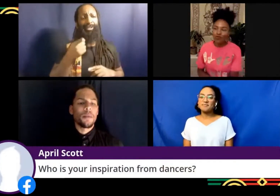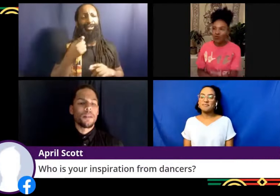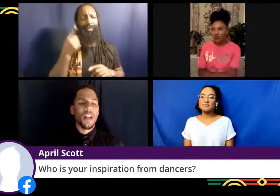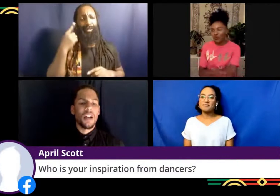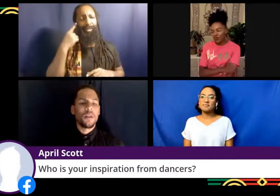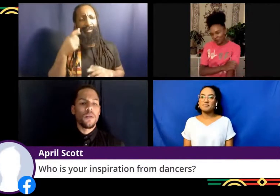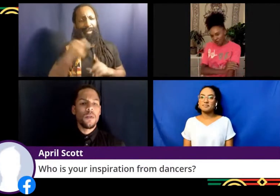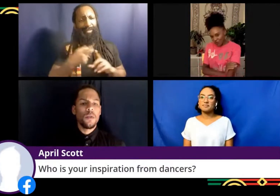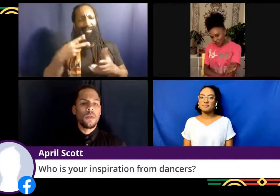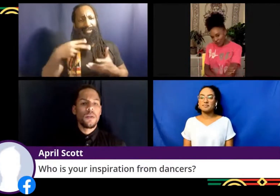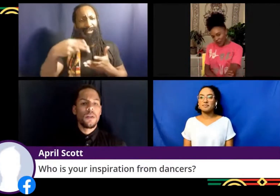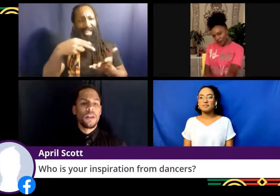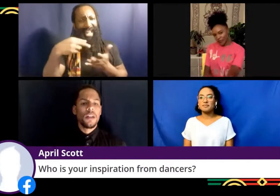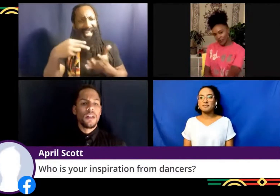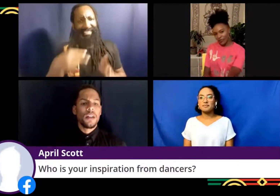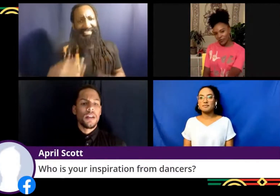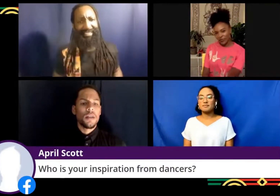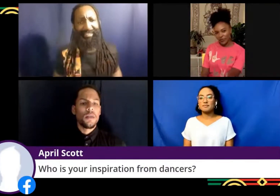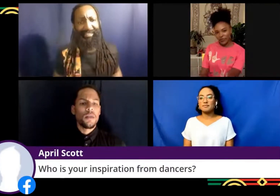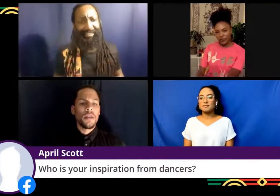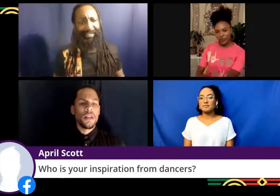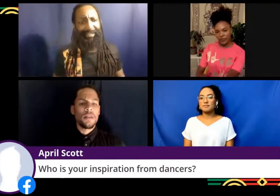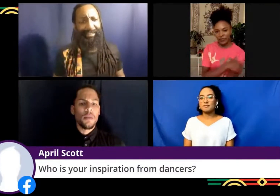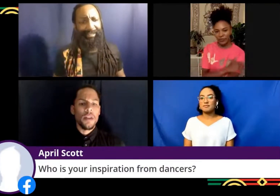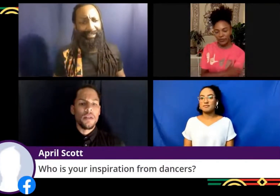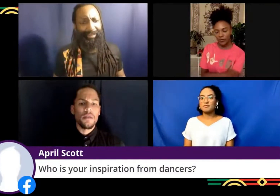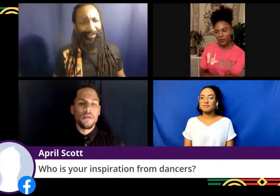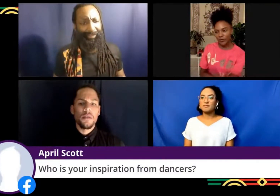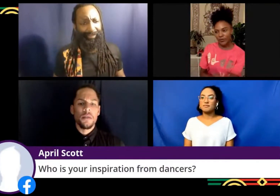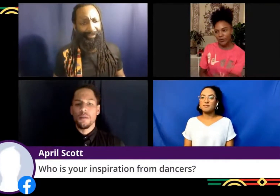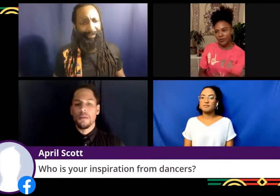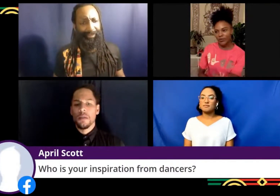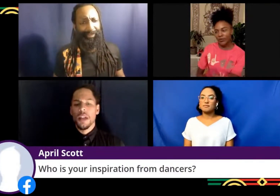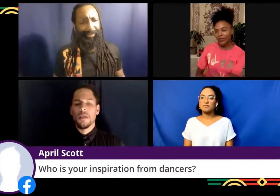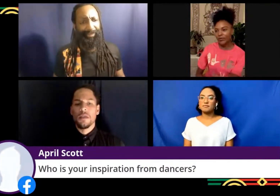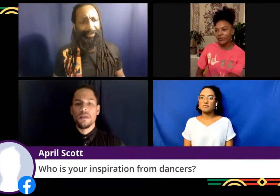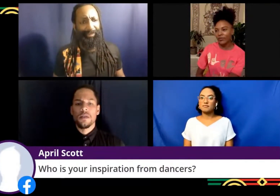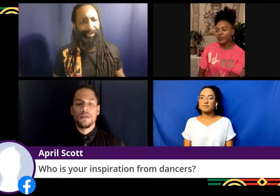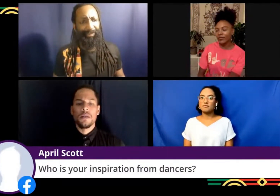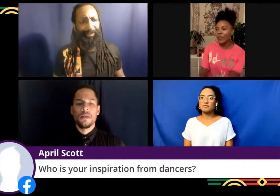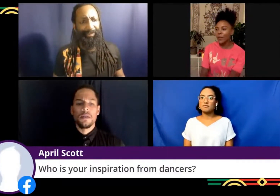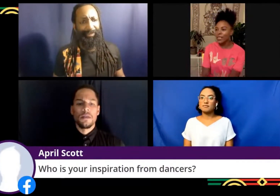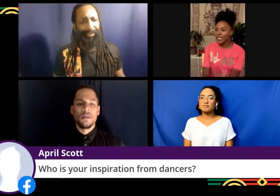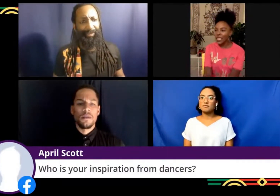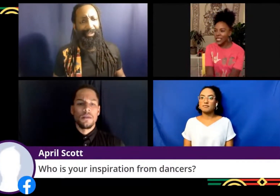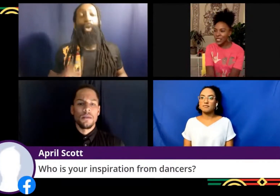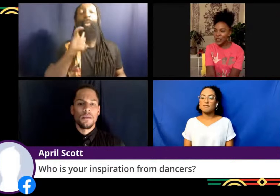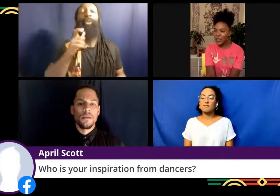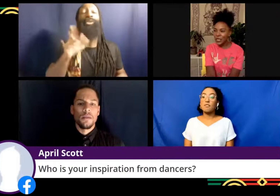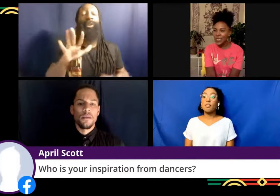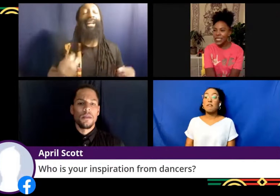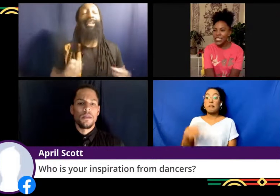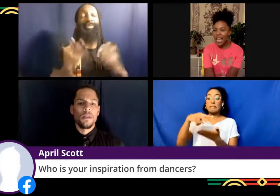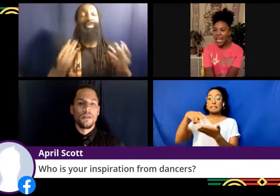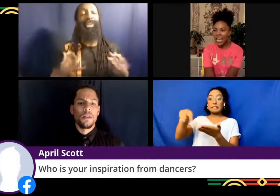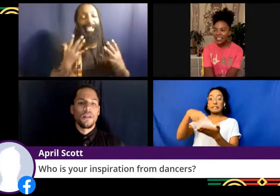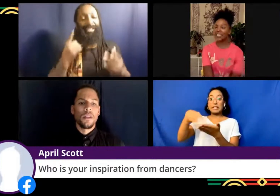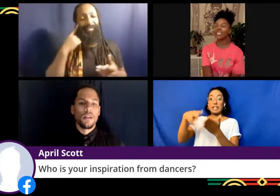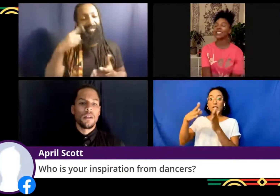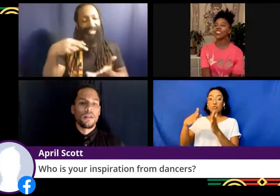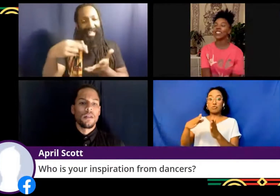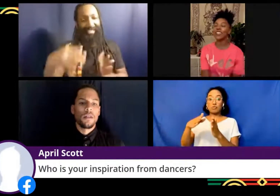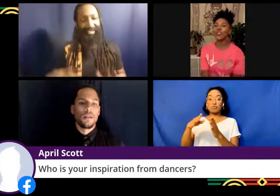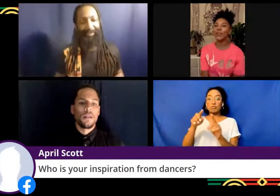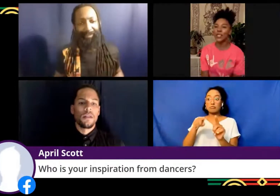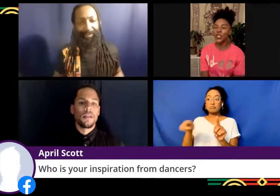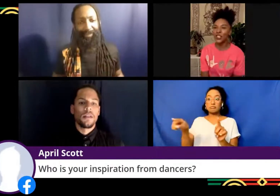Question from April Scott. Who's your inspiration from dancers? From dancers? This